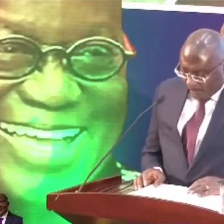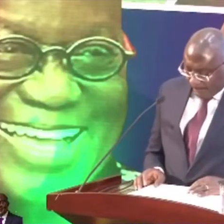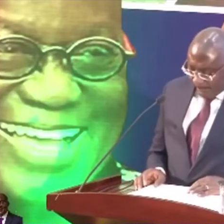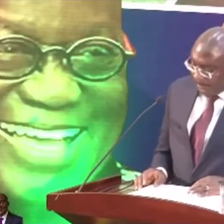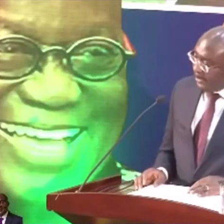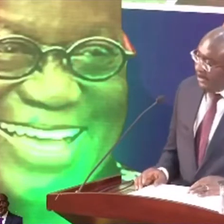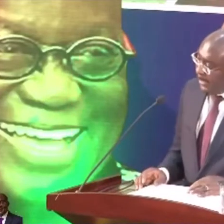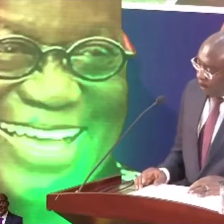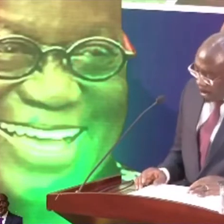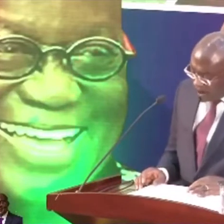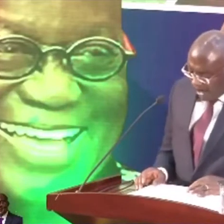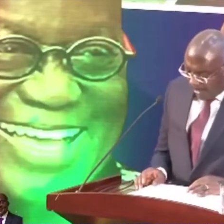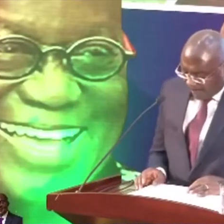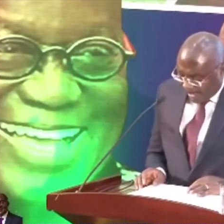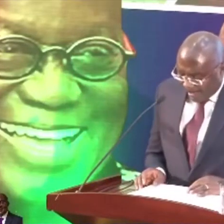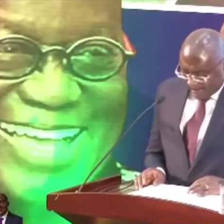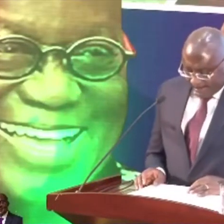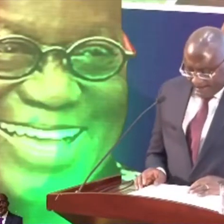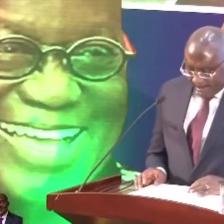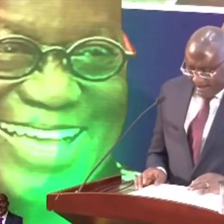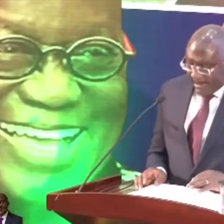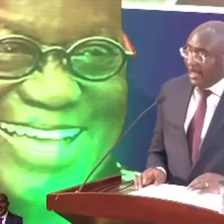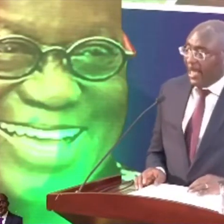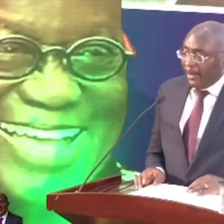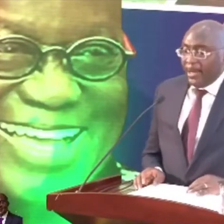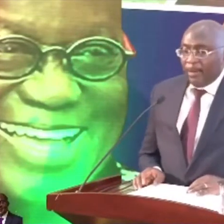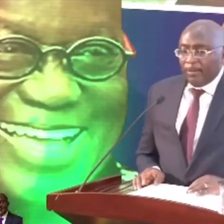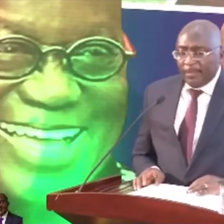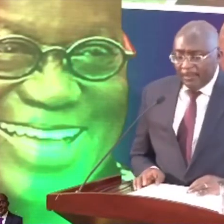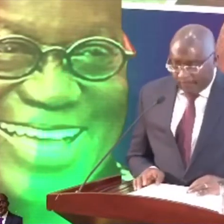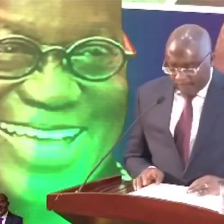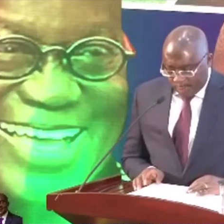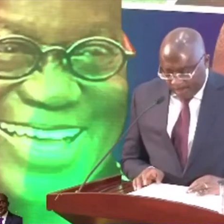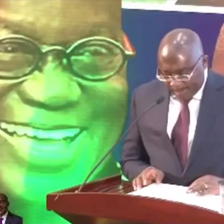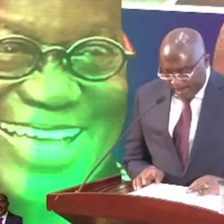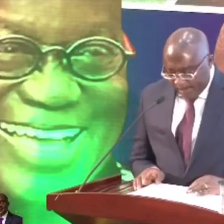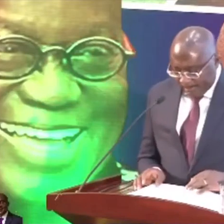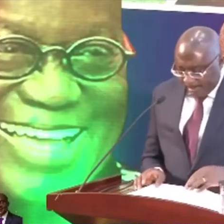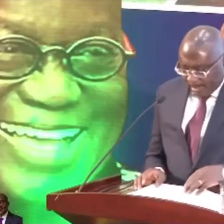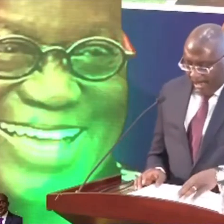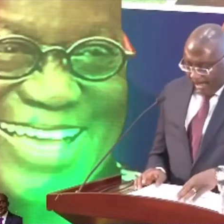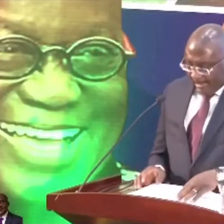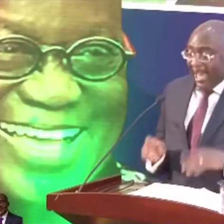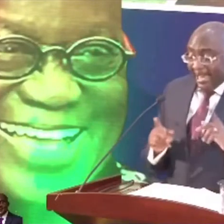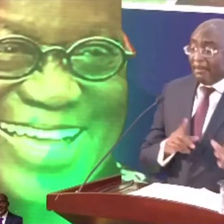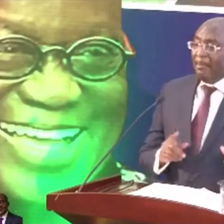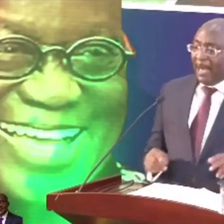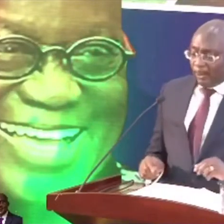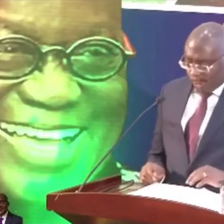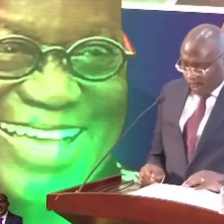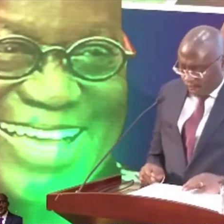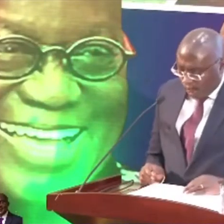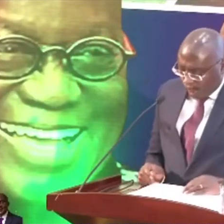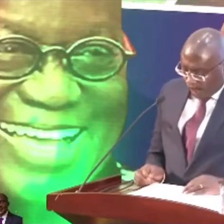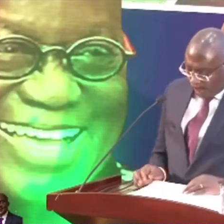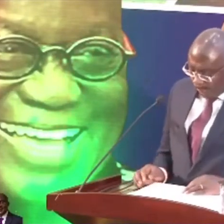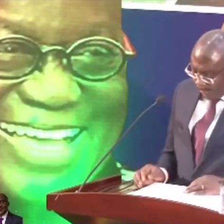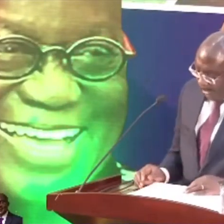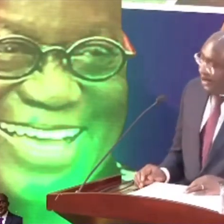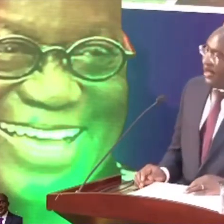video that what we have done in the area of infrastructure, as I am about to